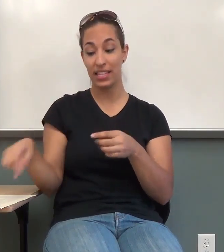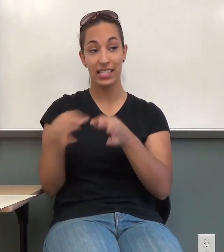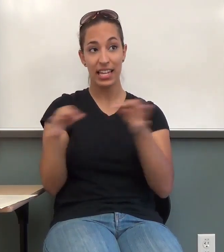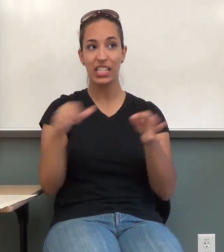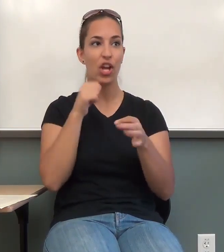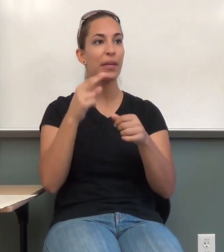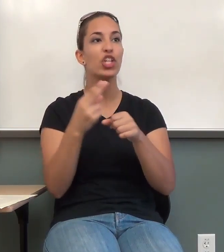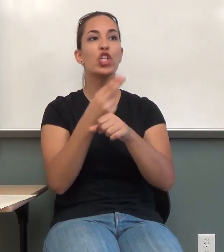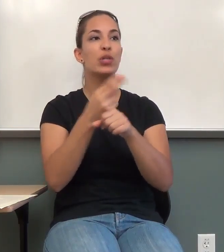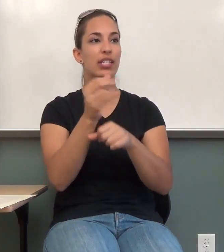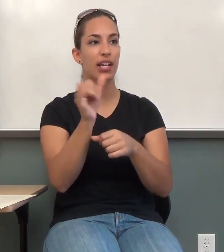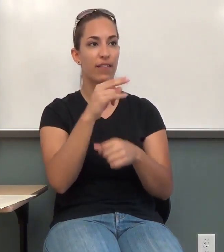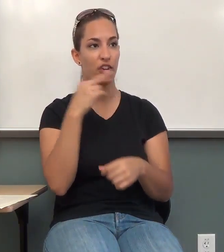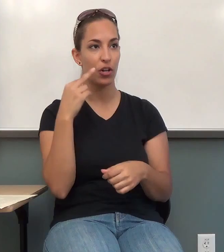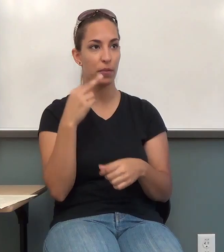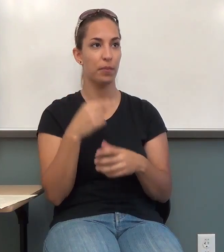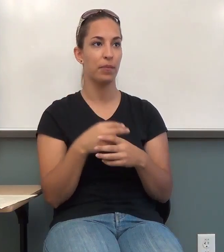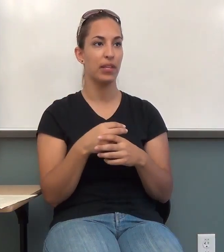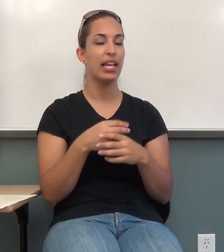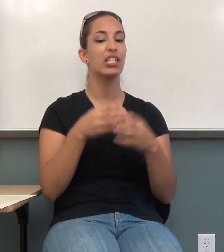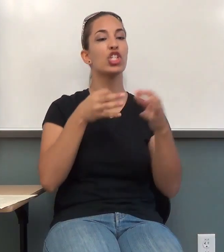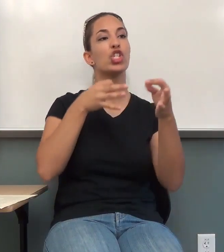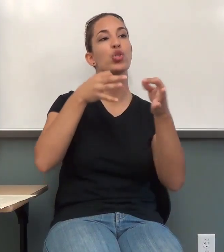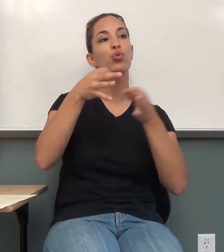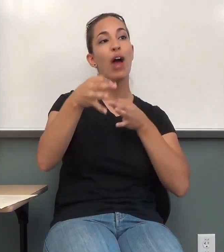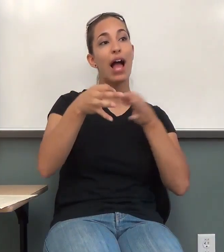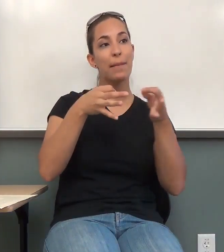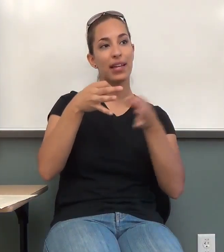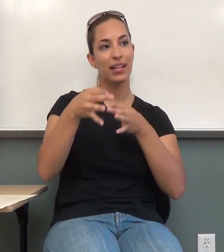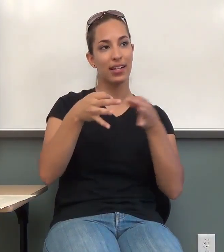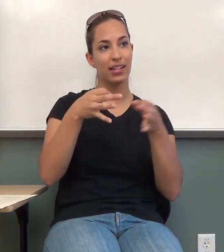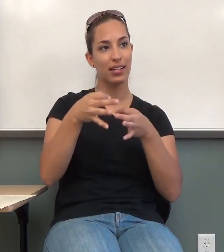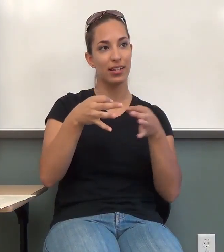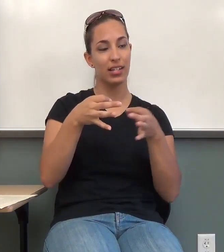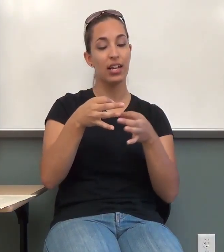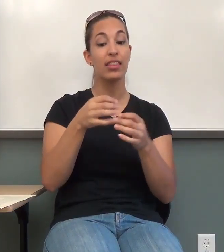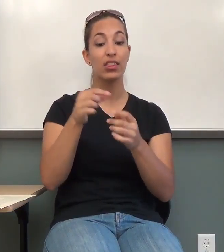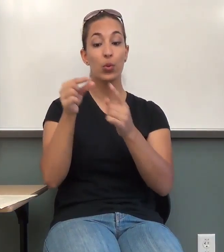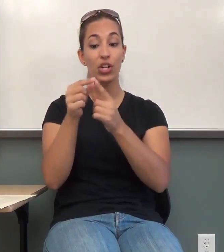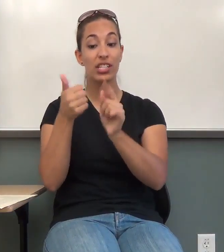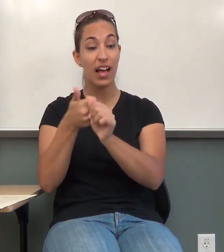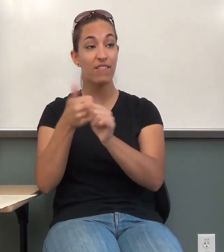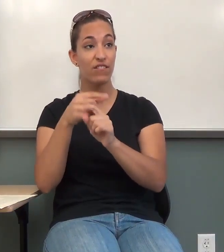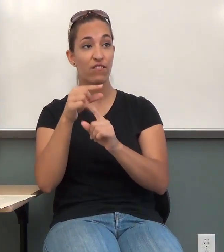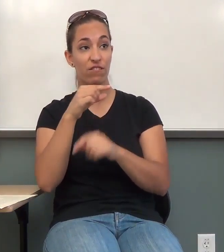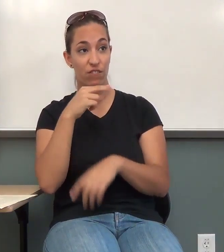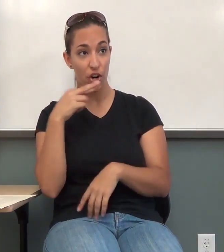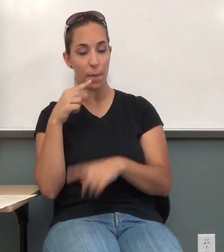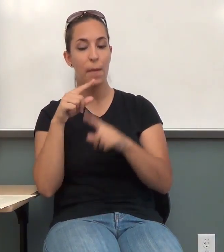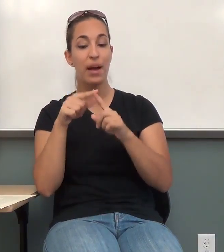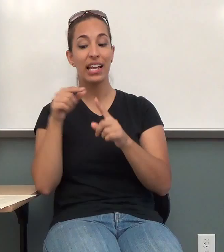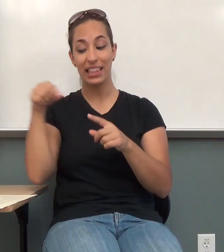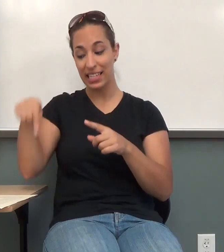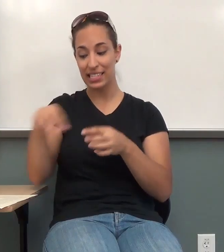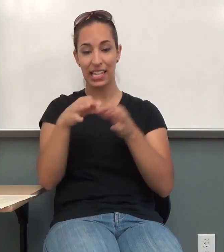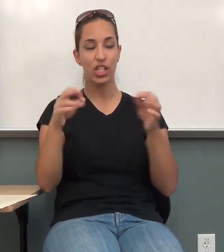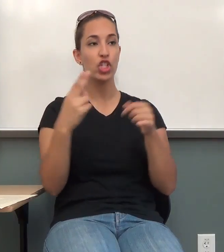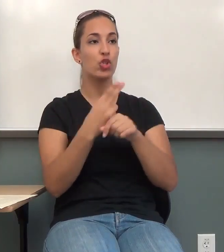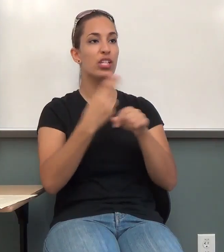Was disturbing. Good. It's describing how it was, right? Okay. Let's move on to number 4. Number 4, somebody